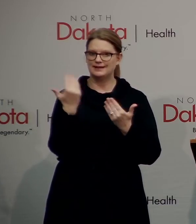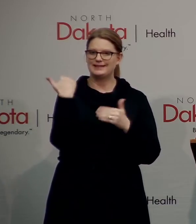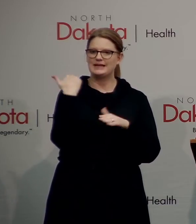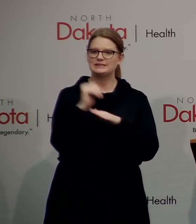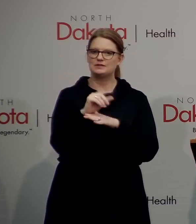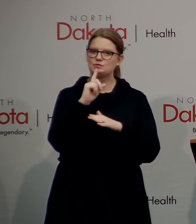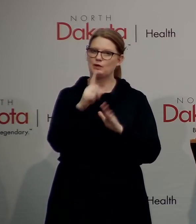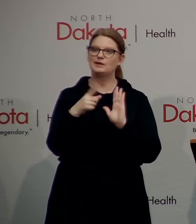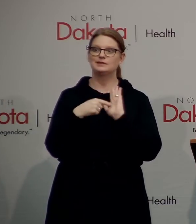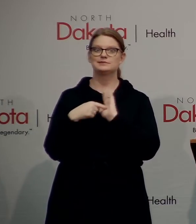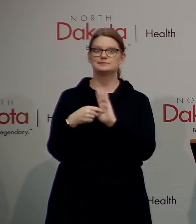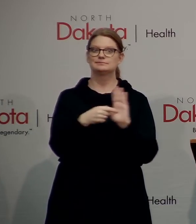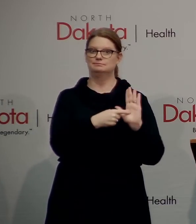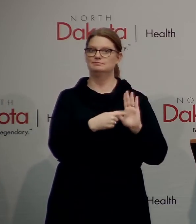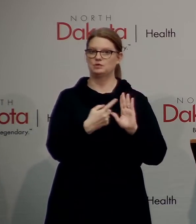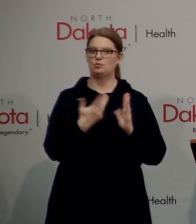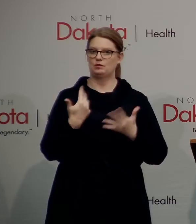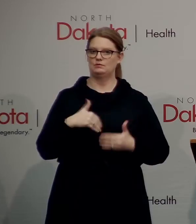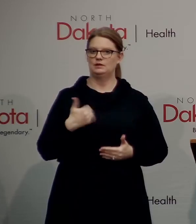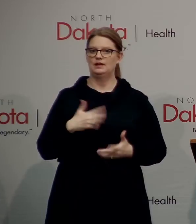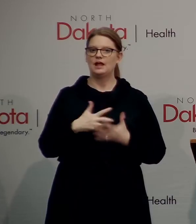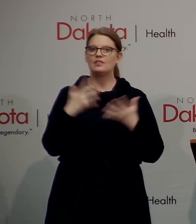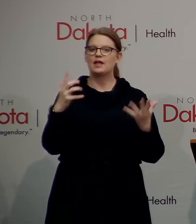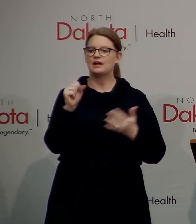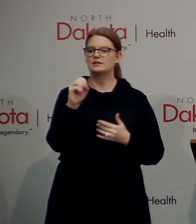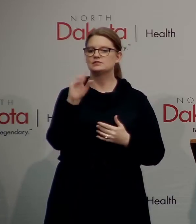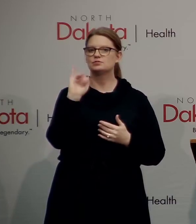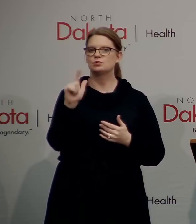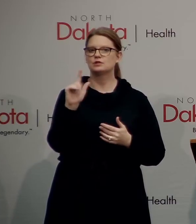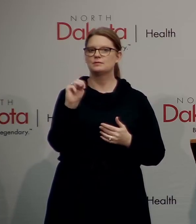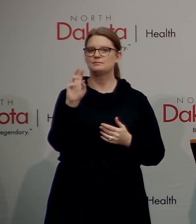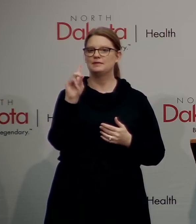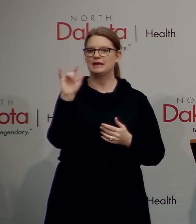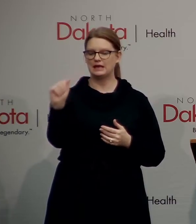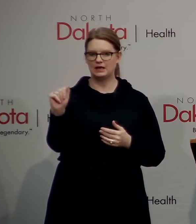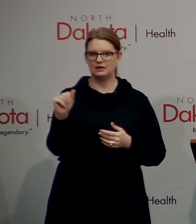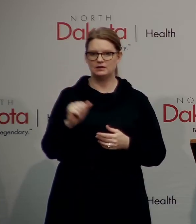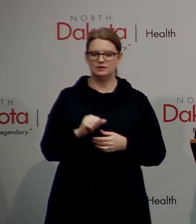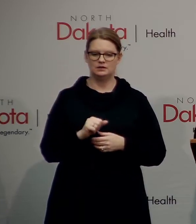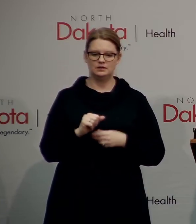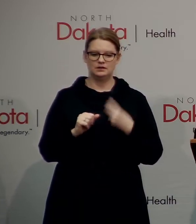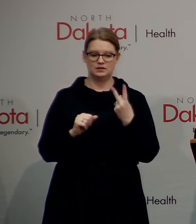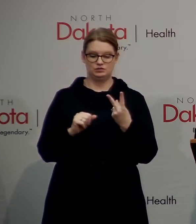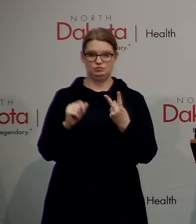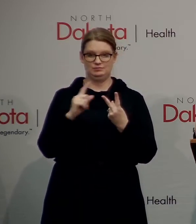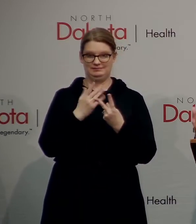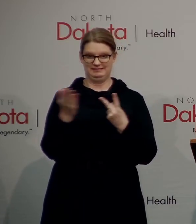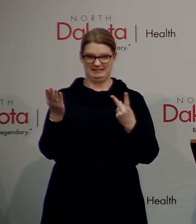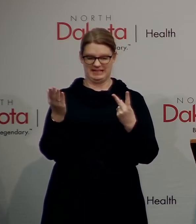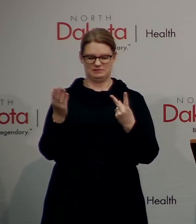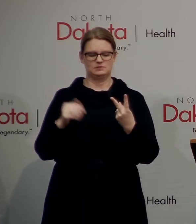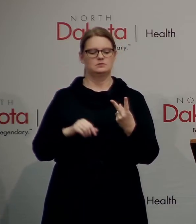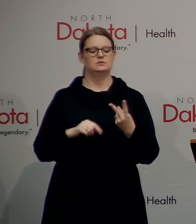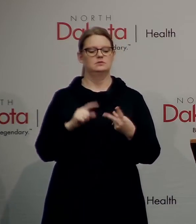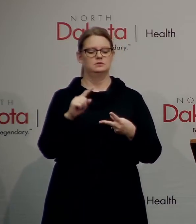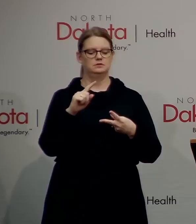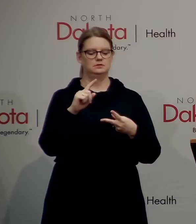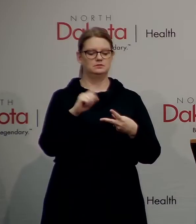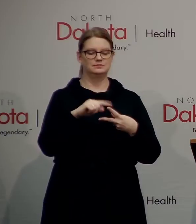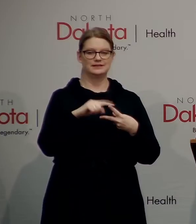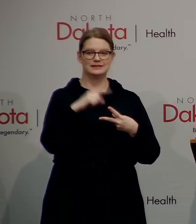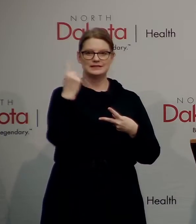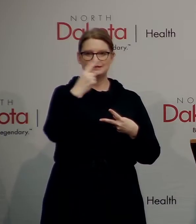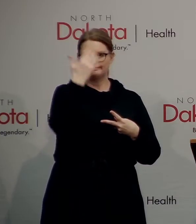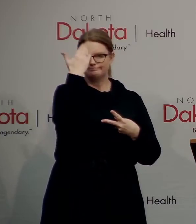night on social media. We've seen two different things. When you have a something